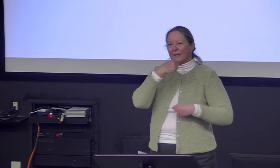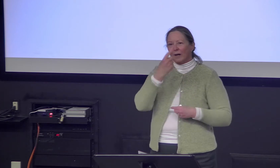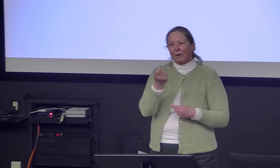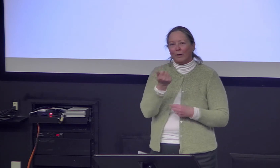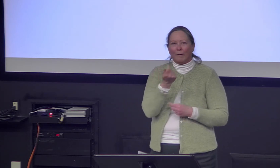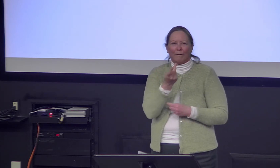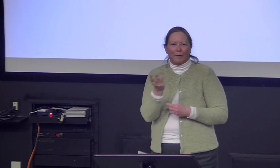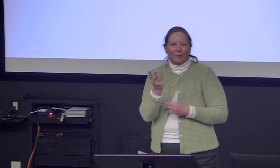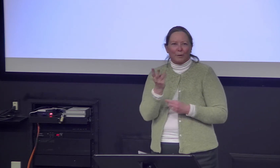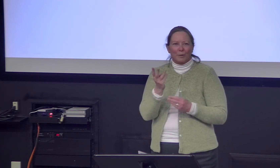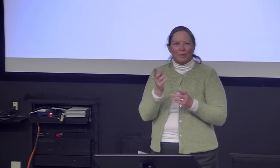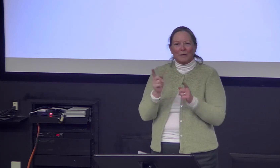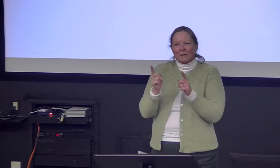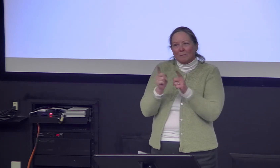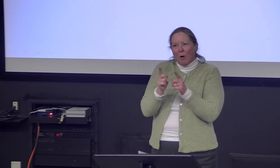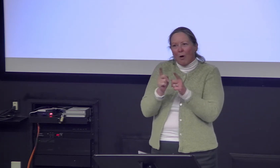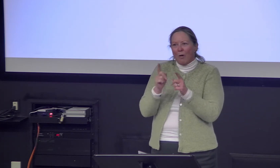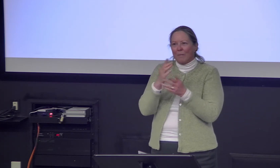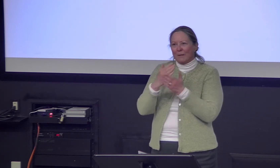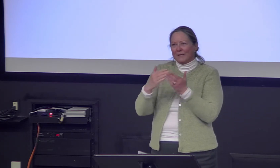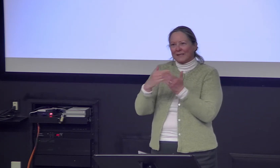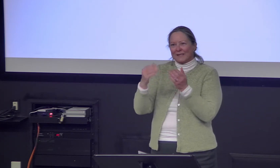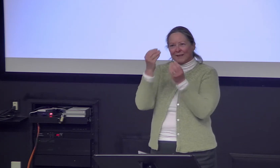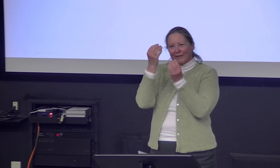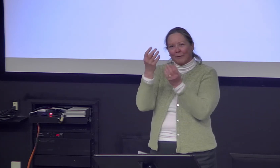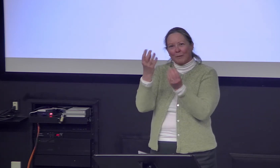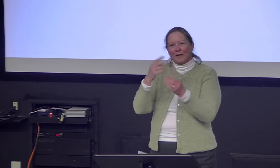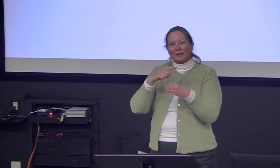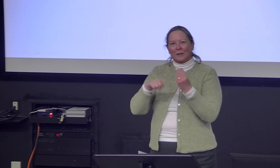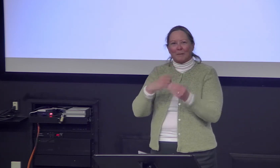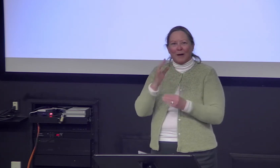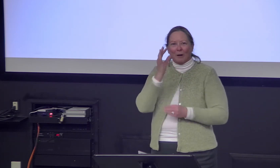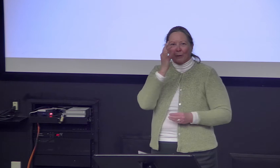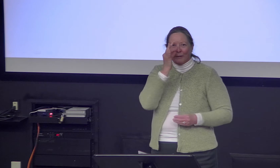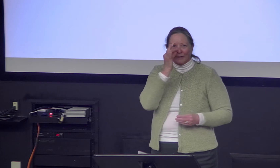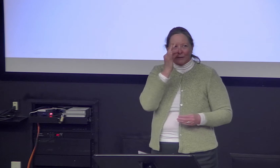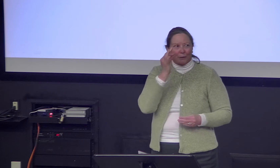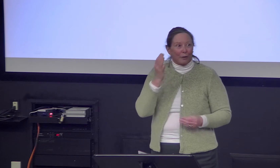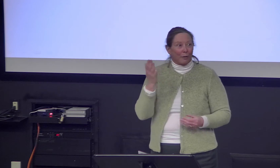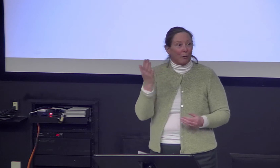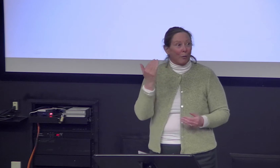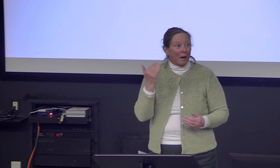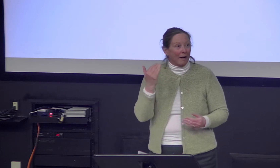I also want to tell you just a few parts of information about Dr. Stone,